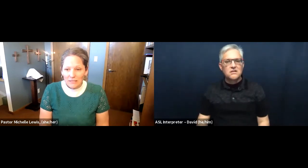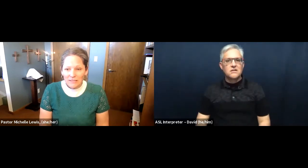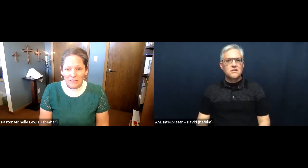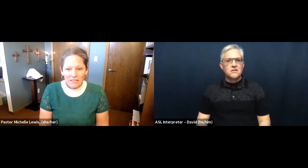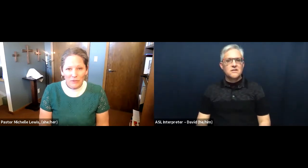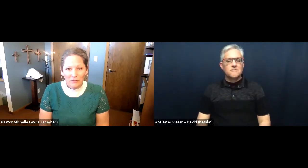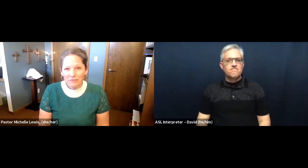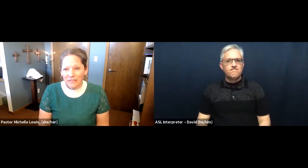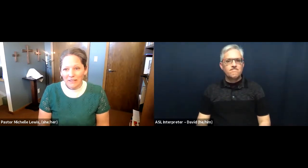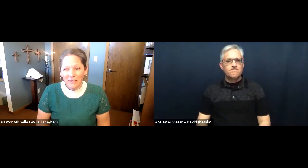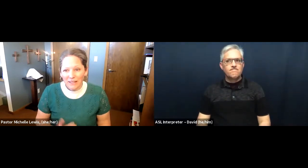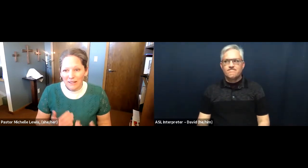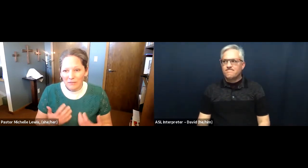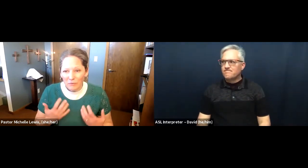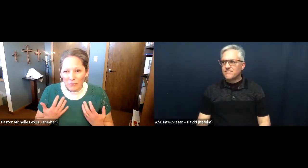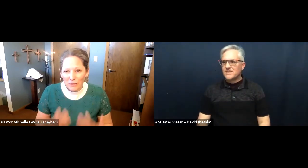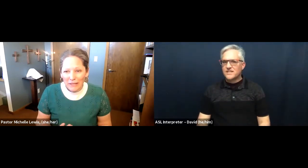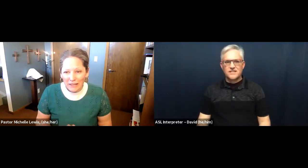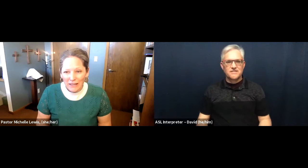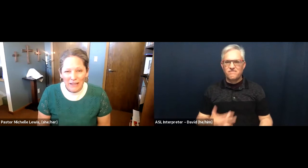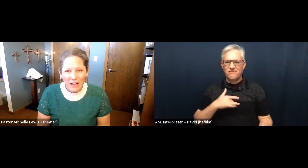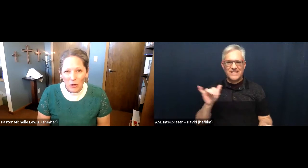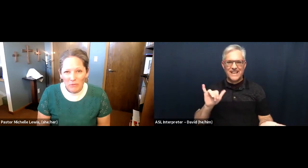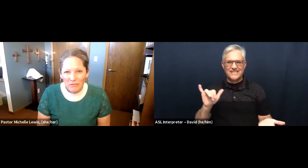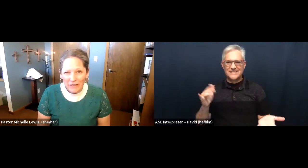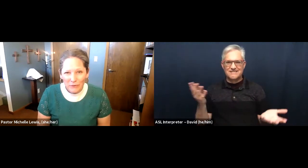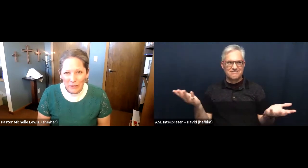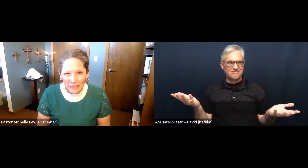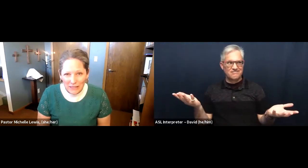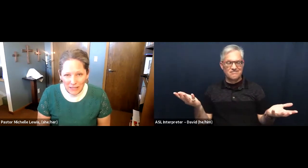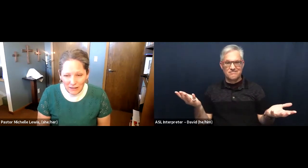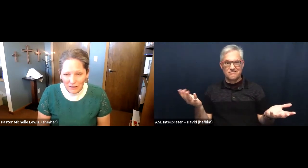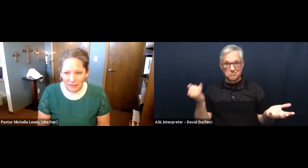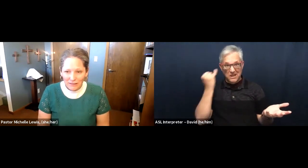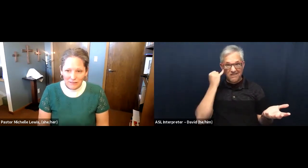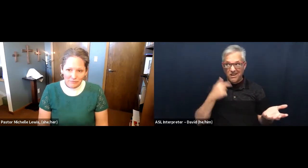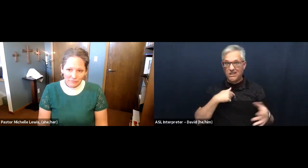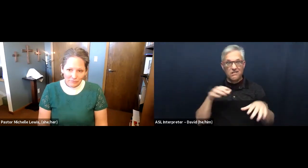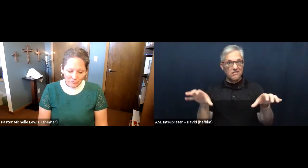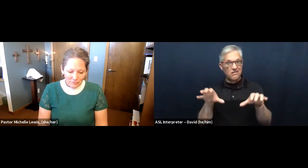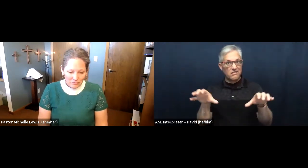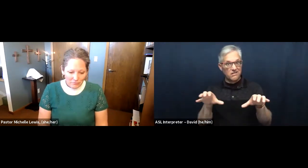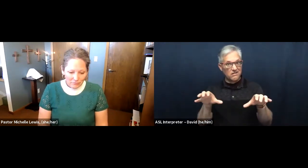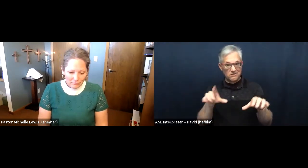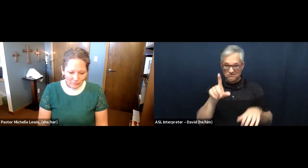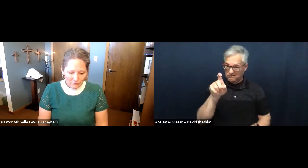and sort of like, will it help if I do anything?